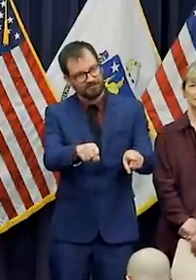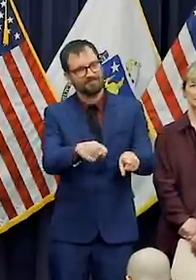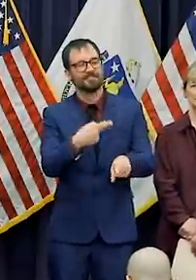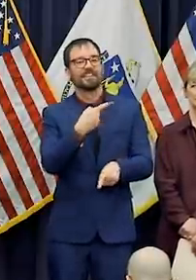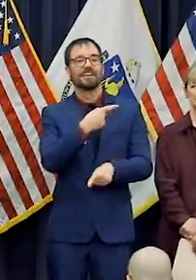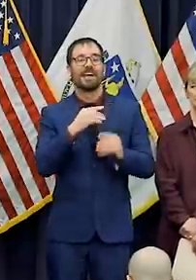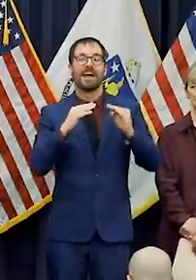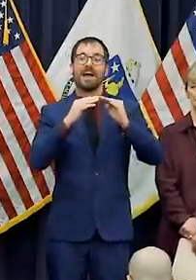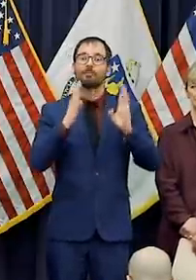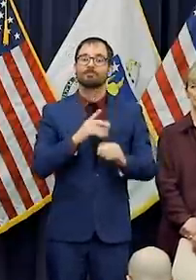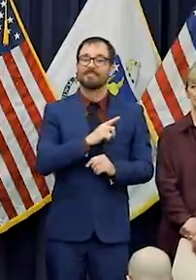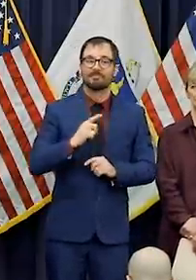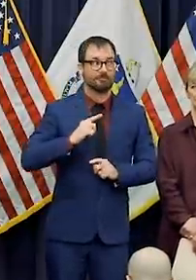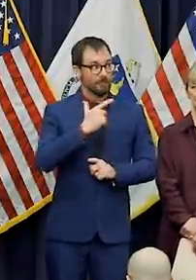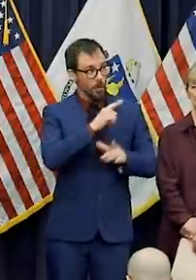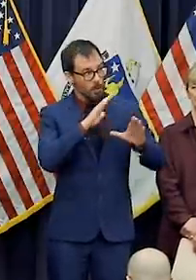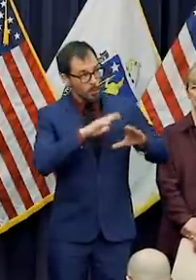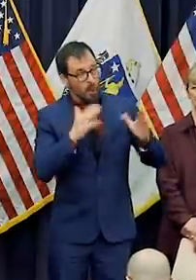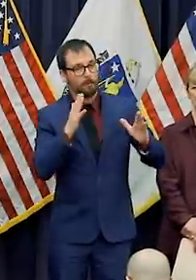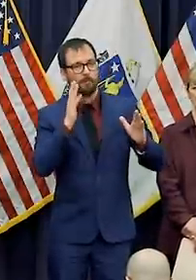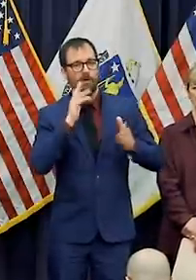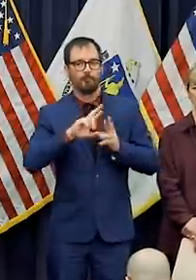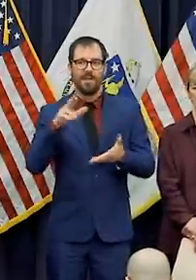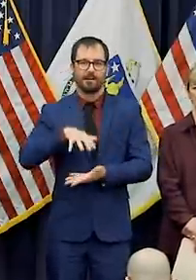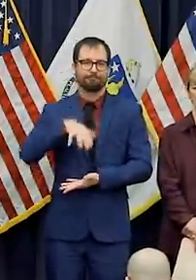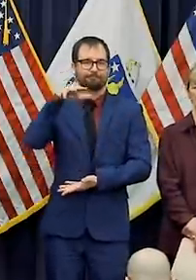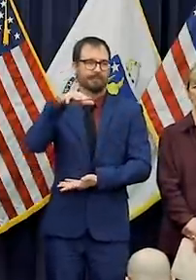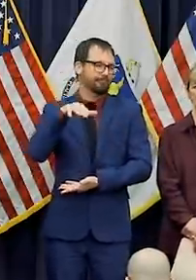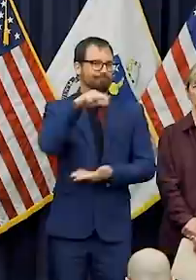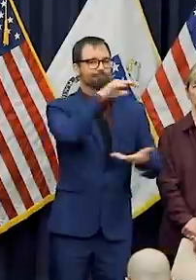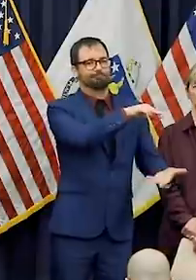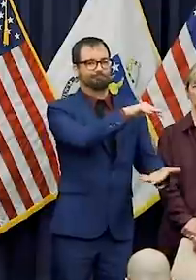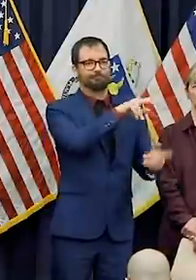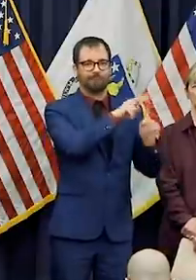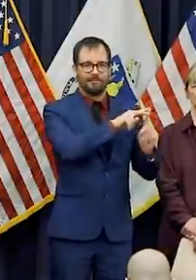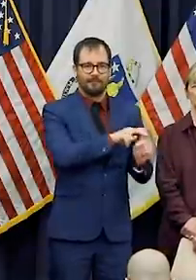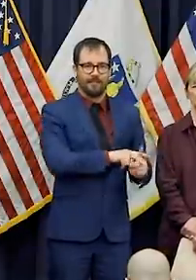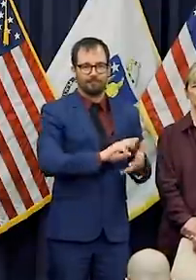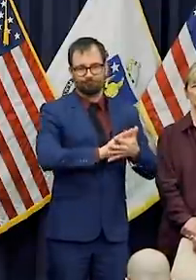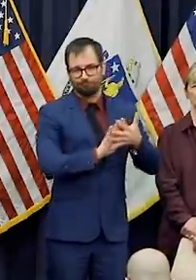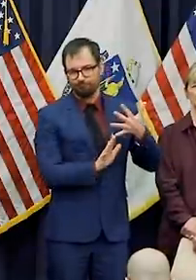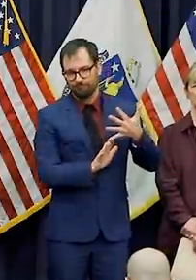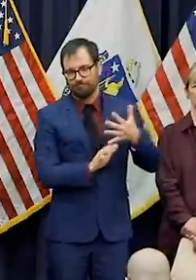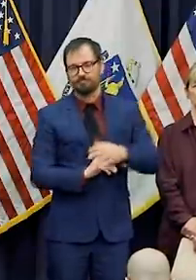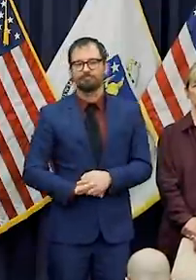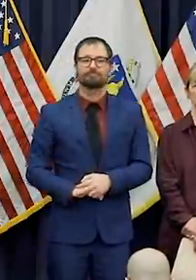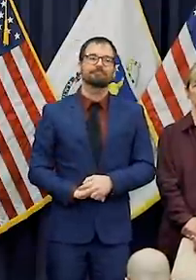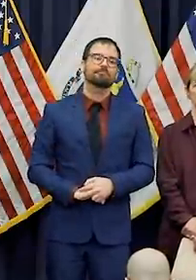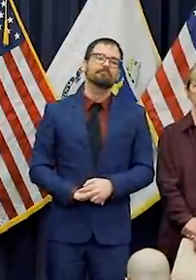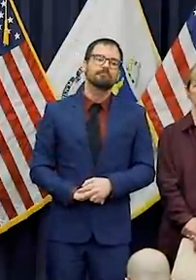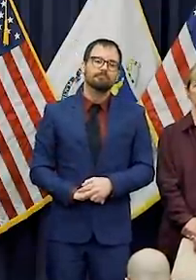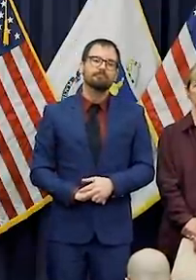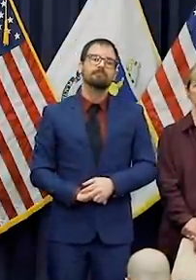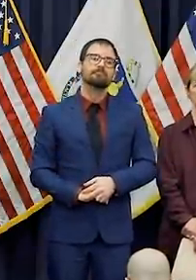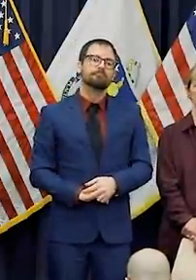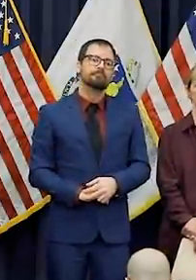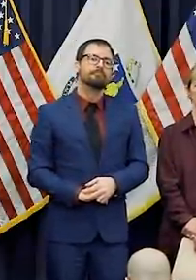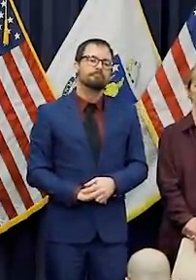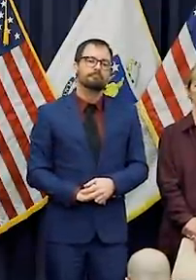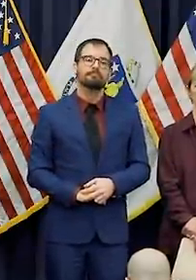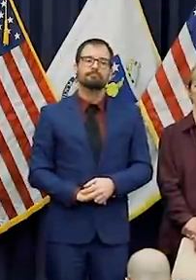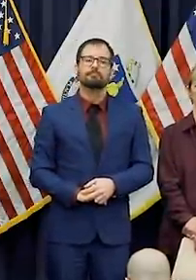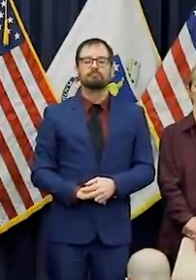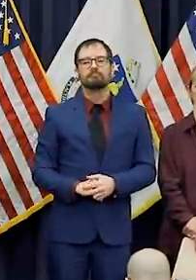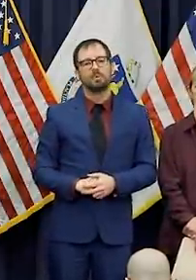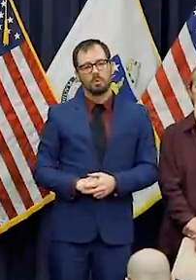week we issued guidance prohibiting large gatherings of 250 people or more. Today we're amending that guidance under our